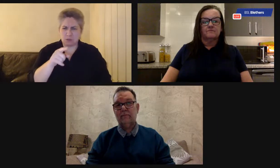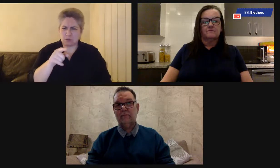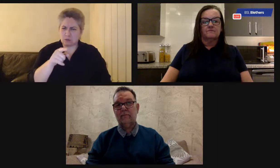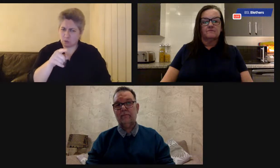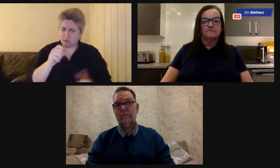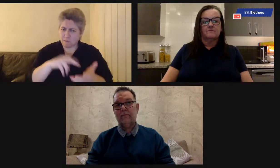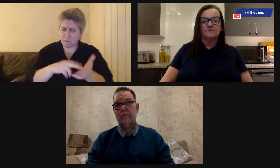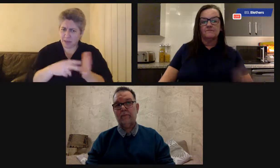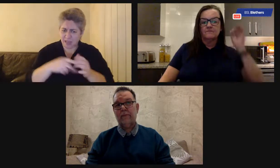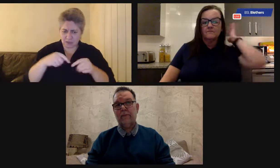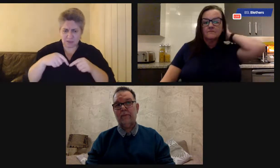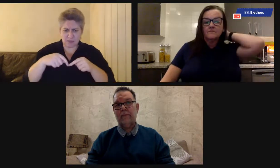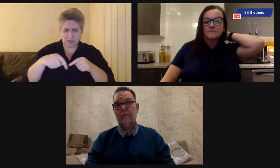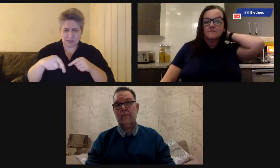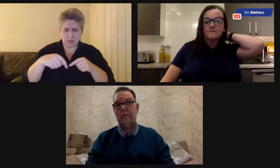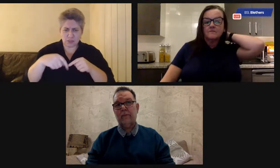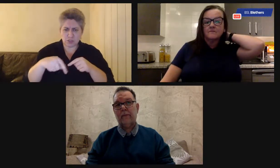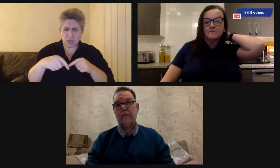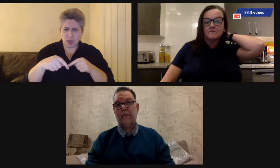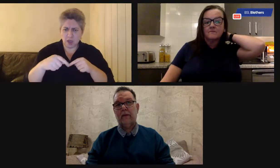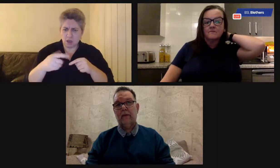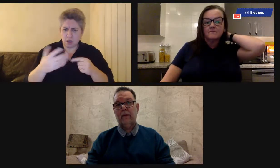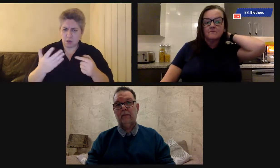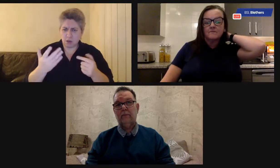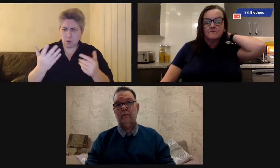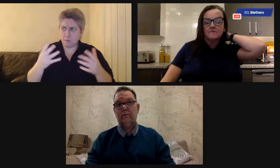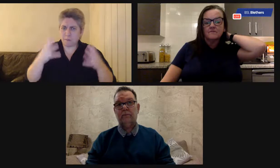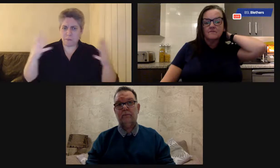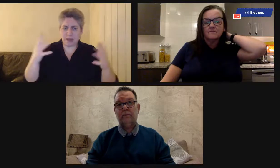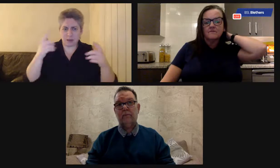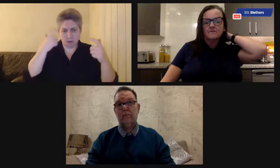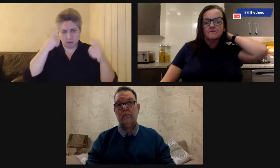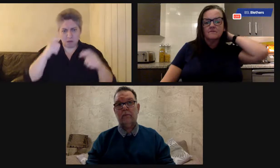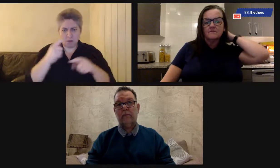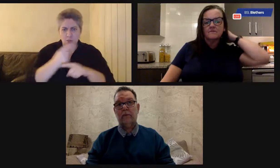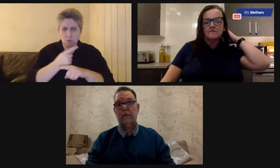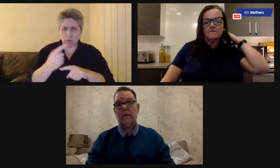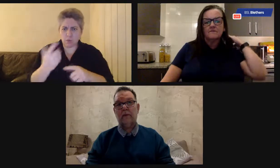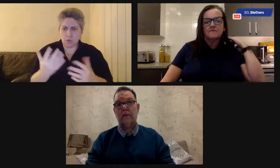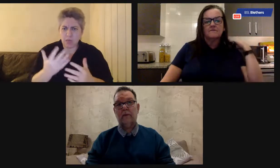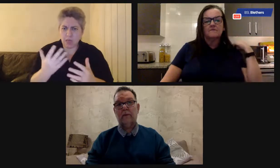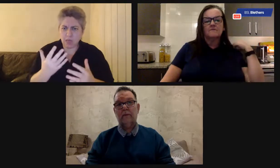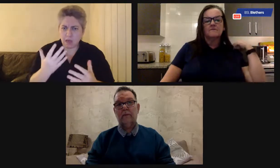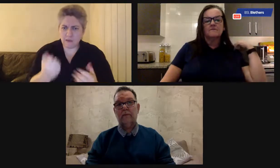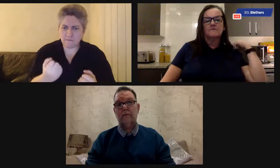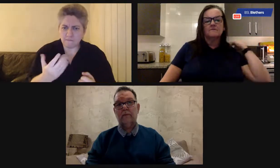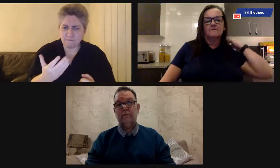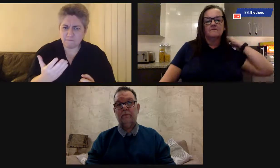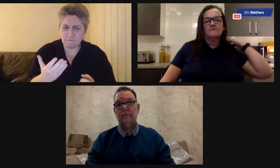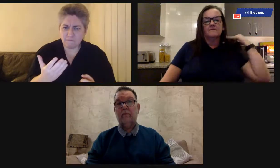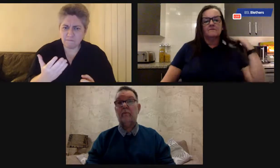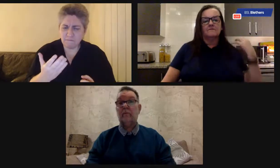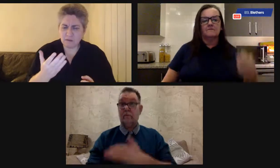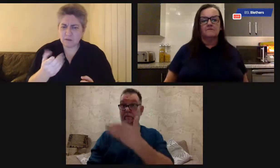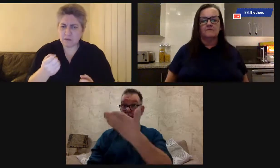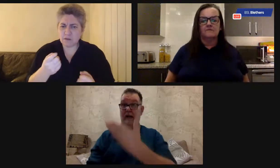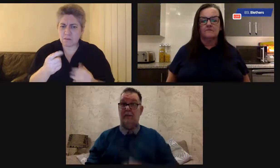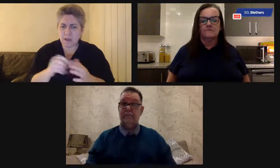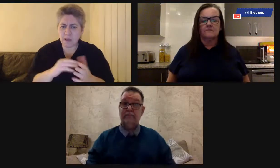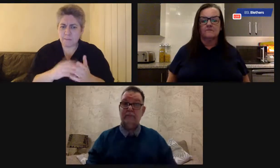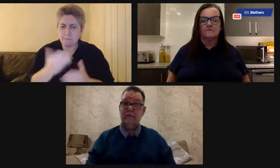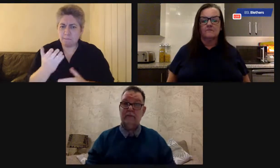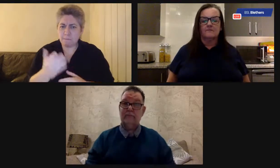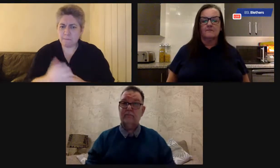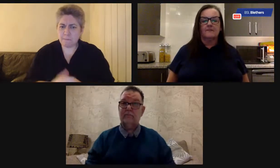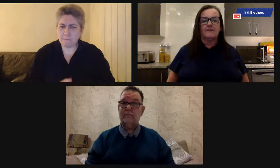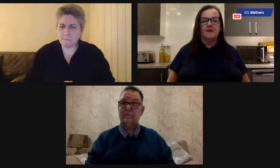events in between. Sounds great. So this year, where are you planning going? Where are you staying for your